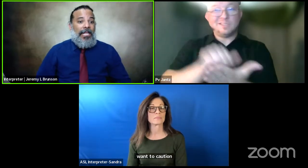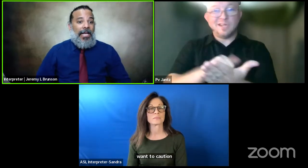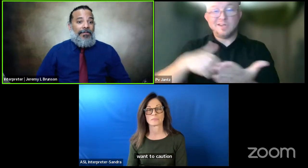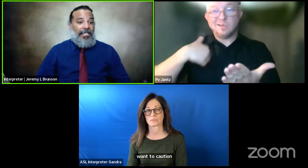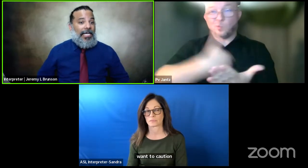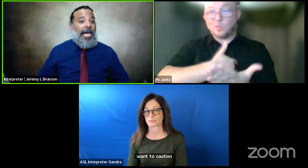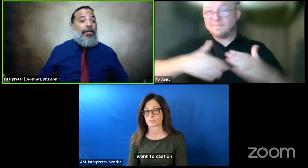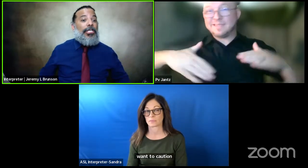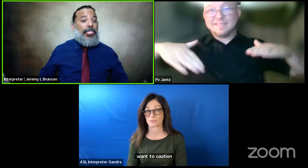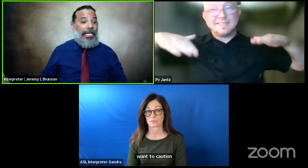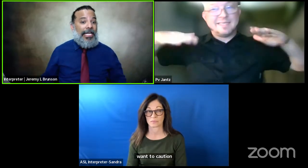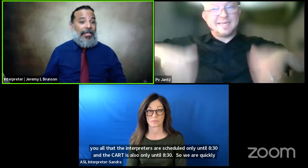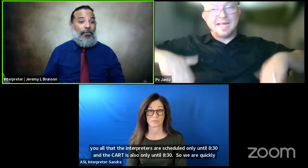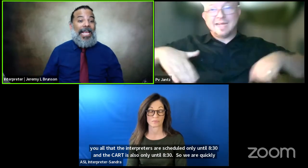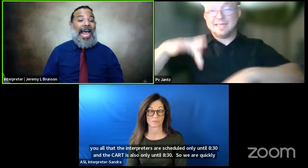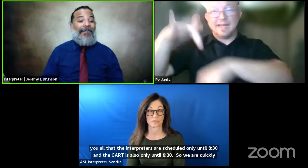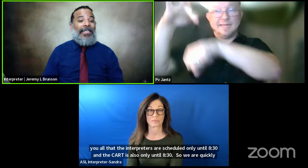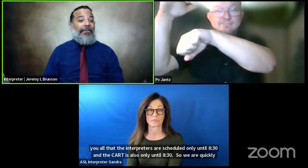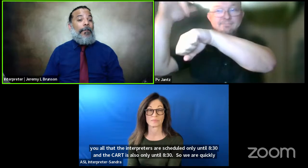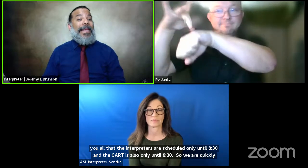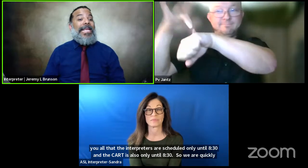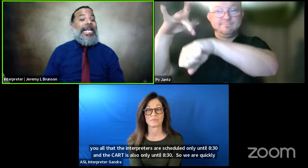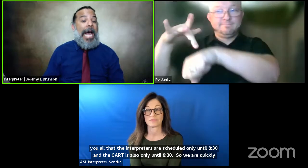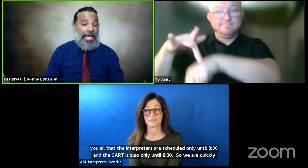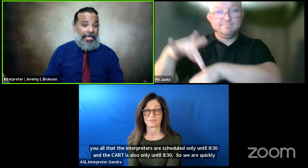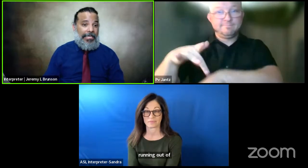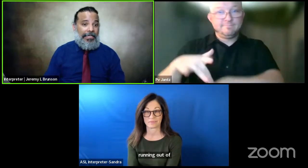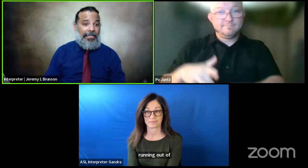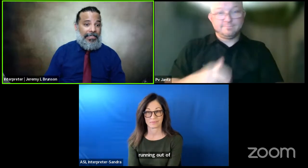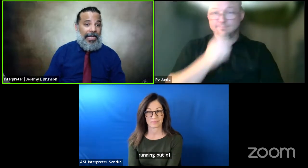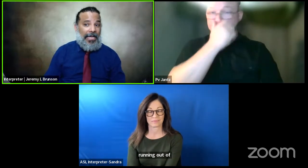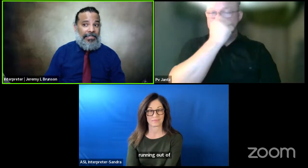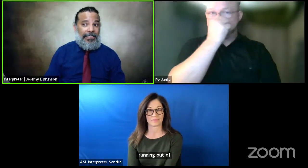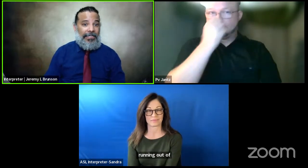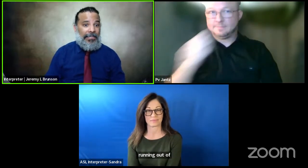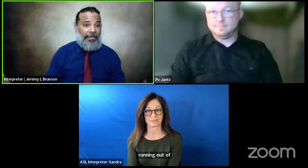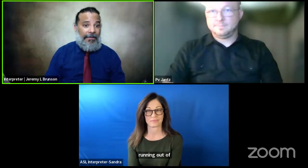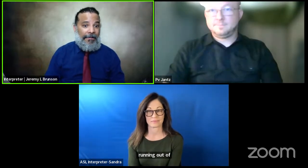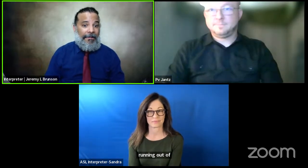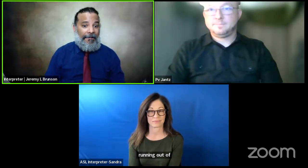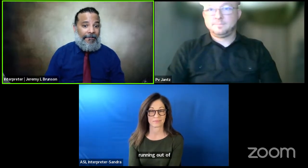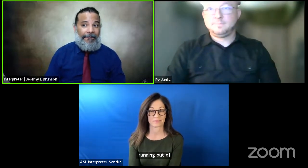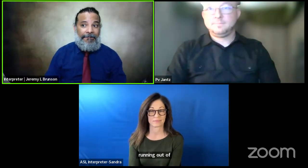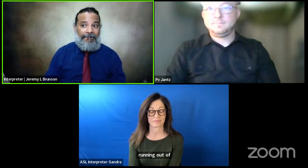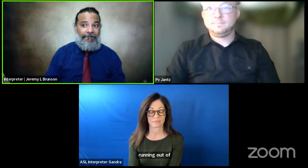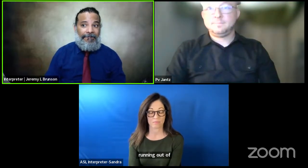And we still have an entire agenda that we haven't even begun to discuss.